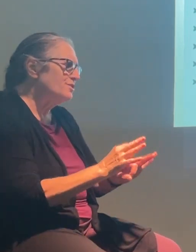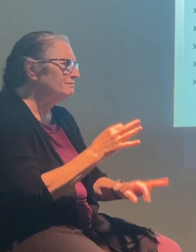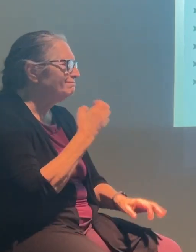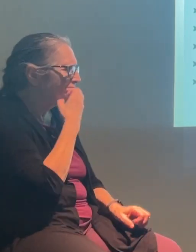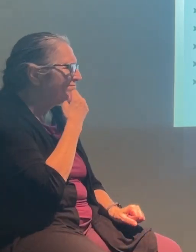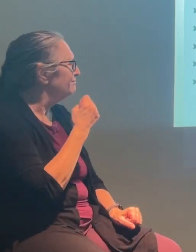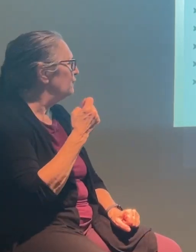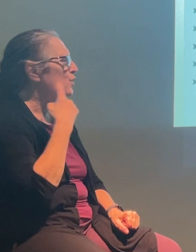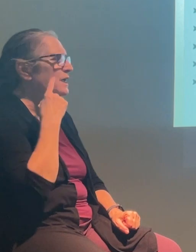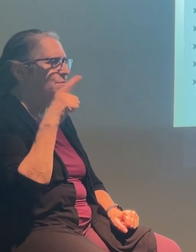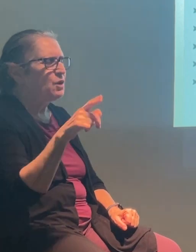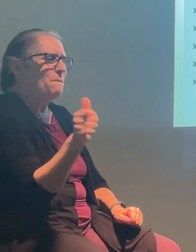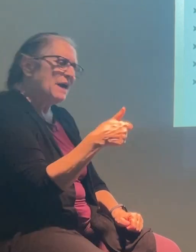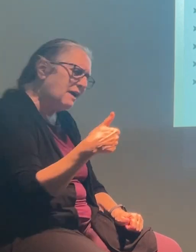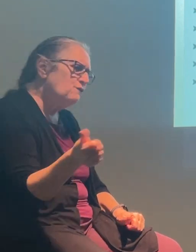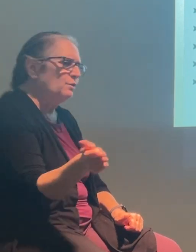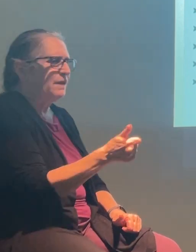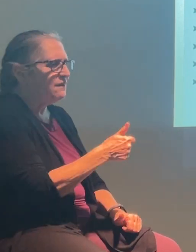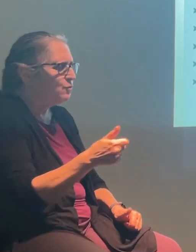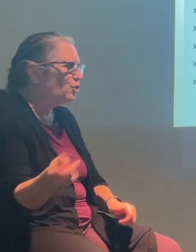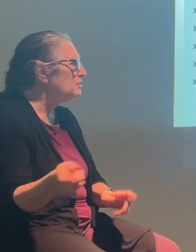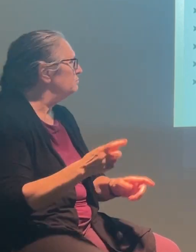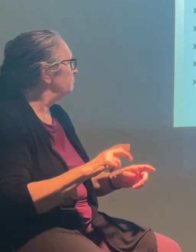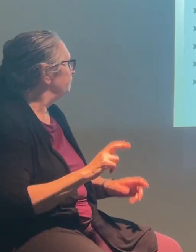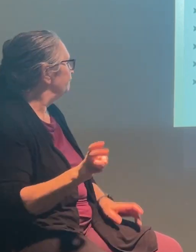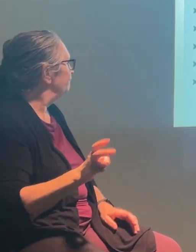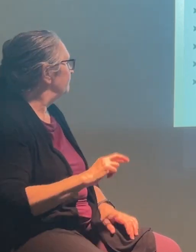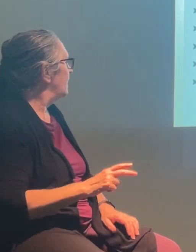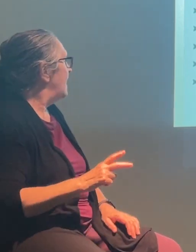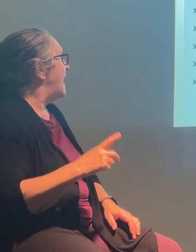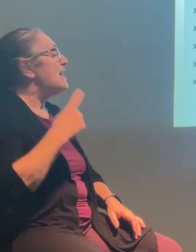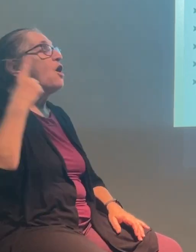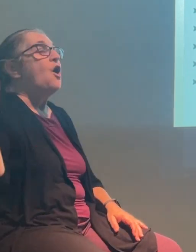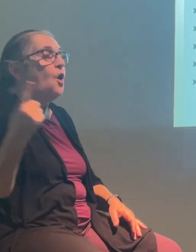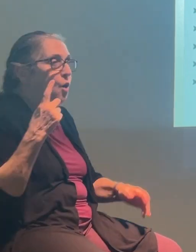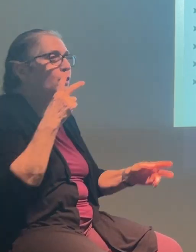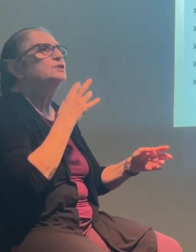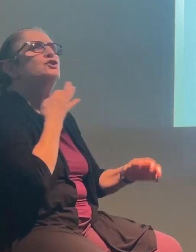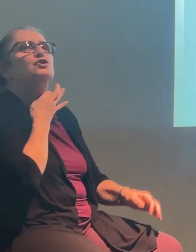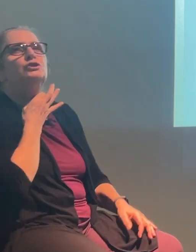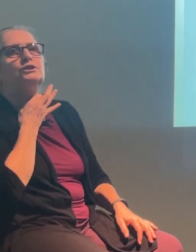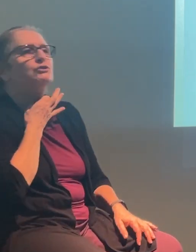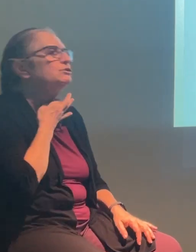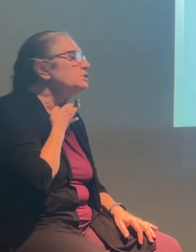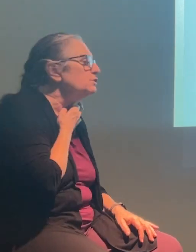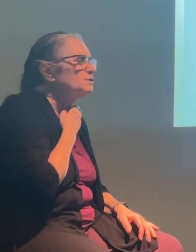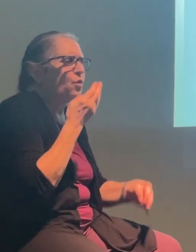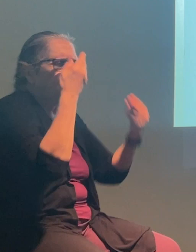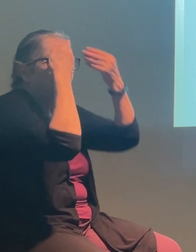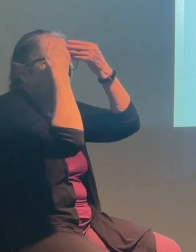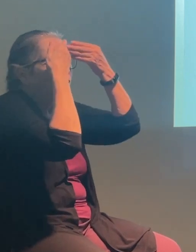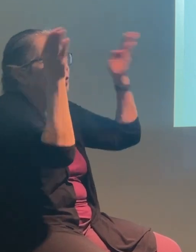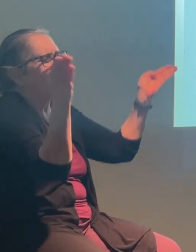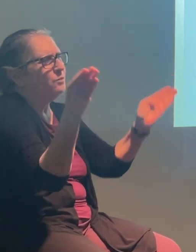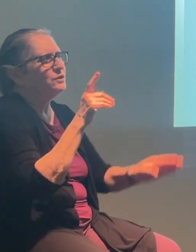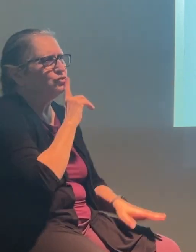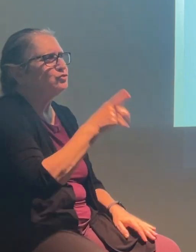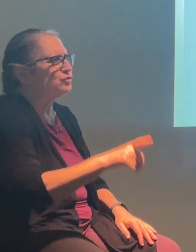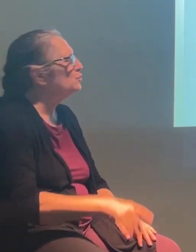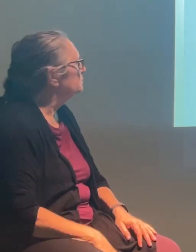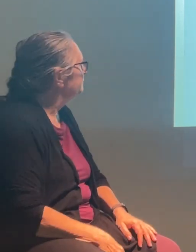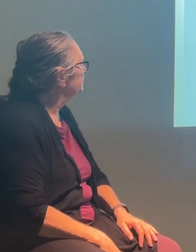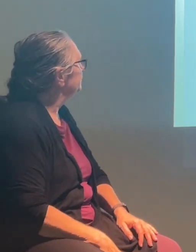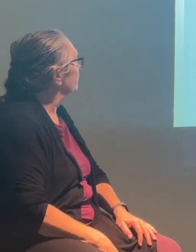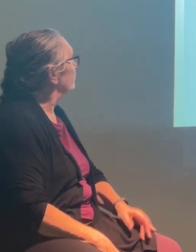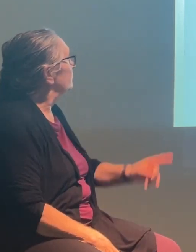forth. And curiosity is in environment. He was always looking at something else. So a very, very open-minded man. I was